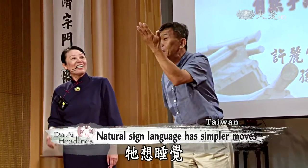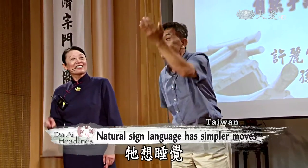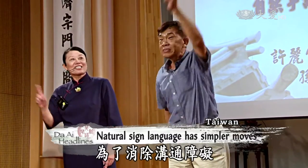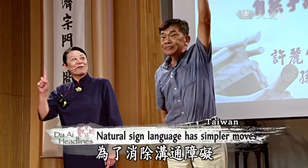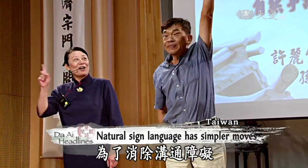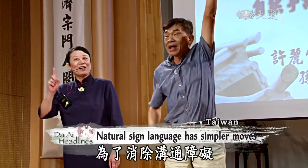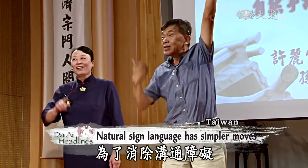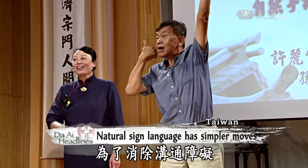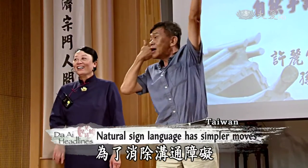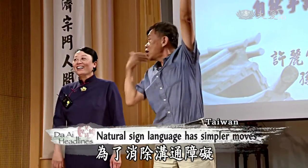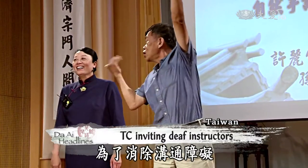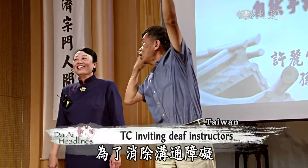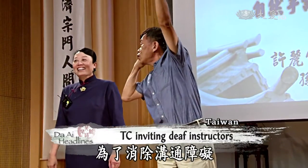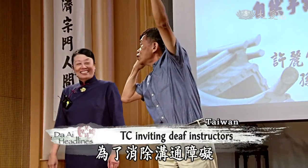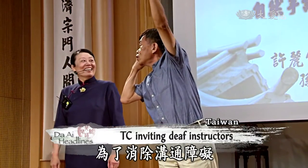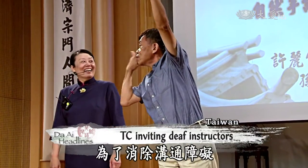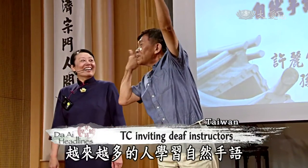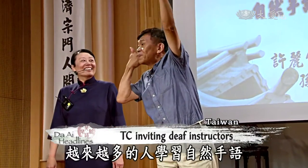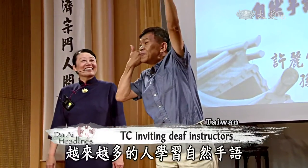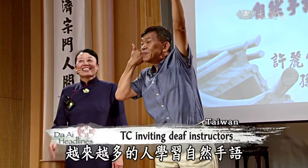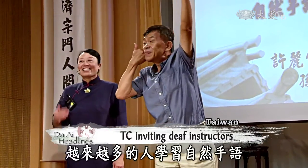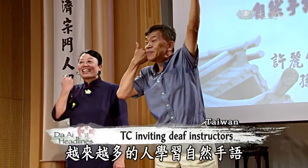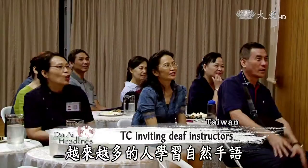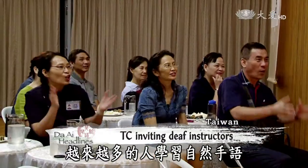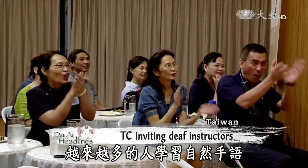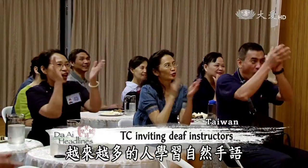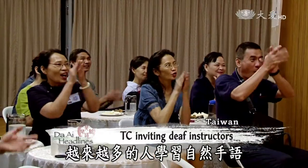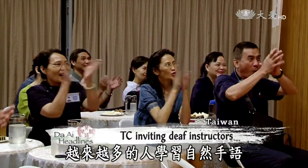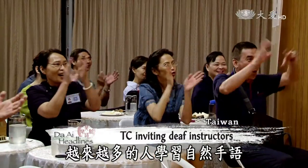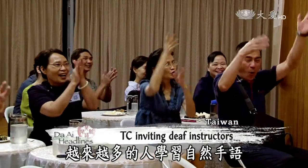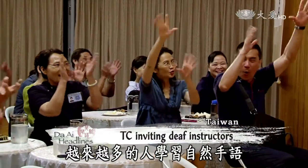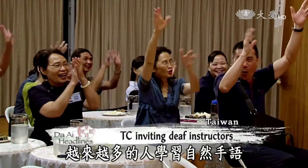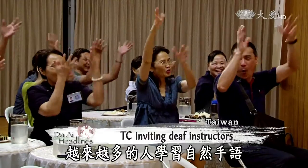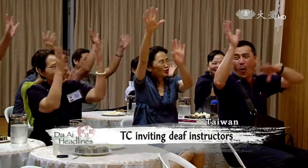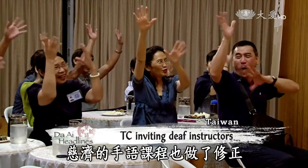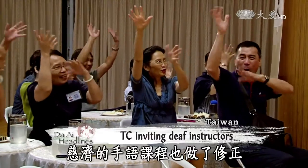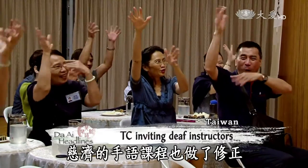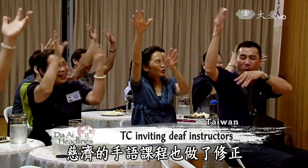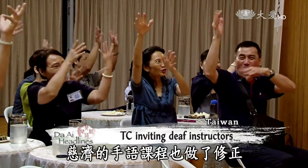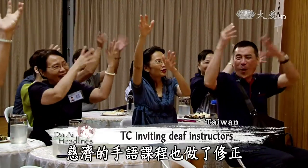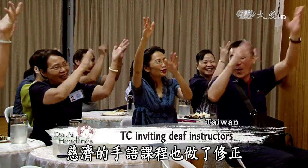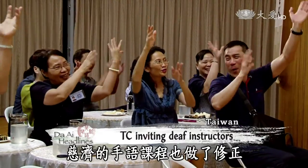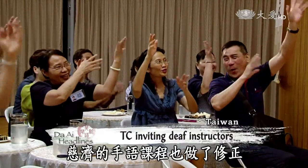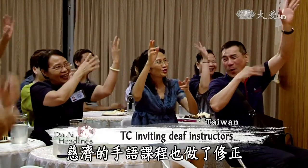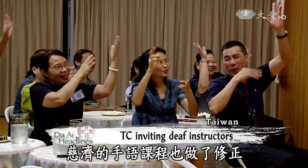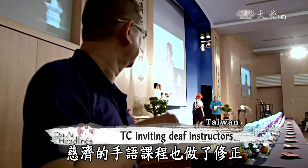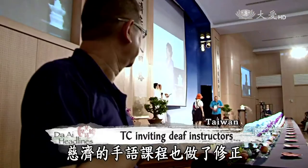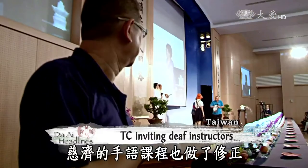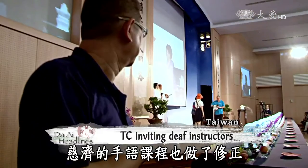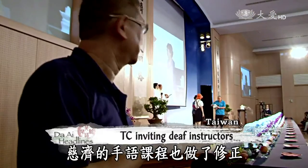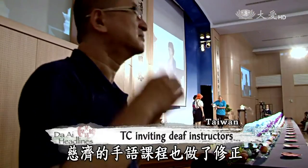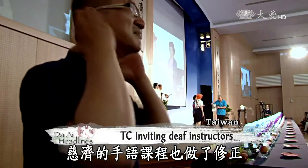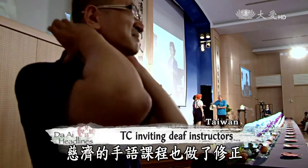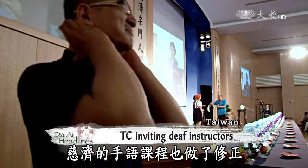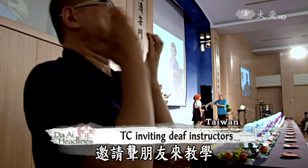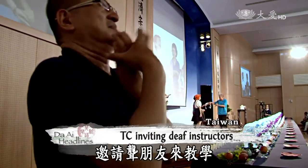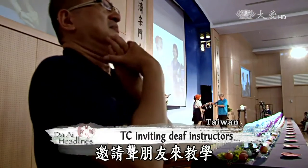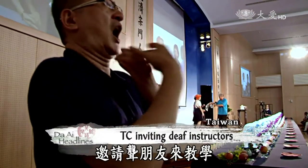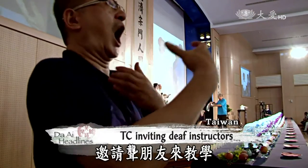To break down the communication barrier, more people are learning natural sign language. Tzu Chi is also making adjustments, inviting deaf